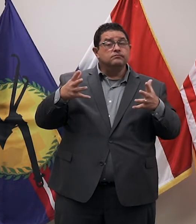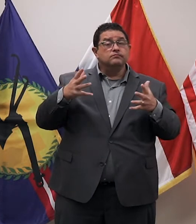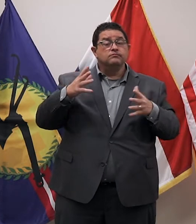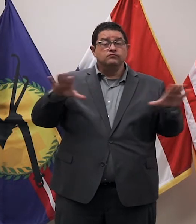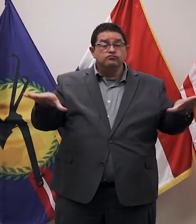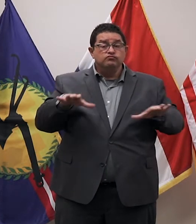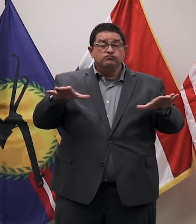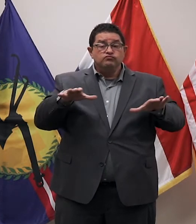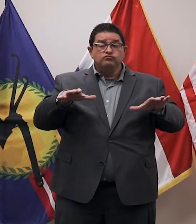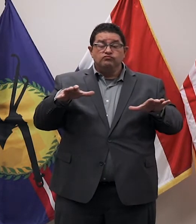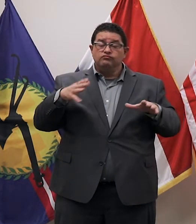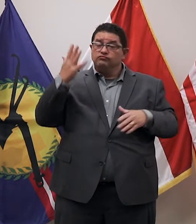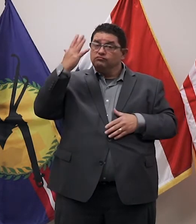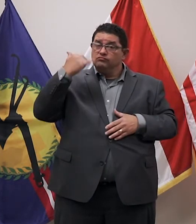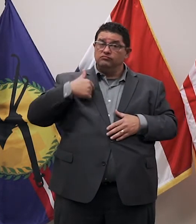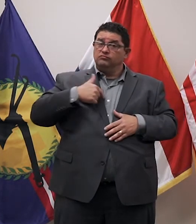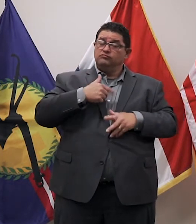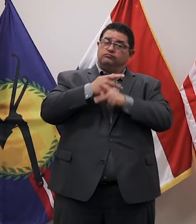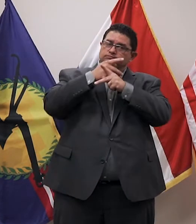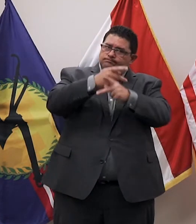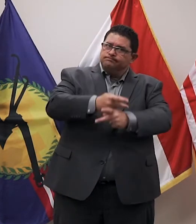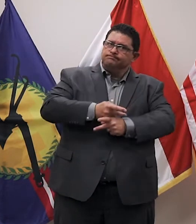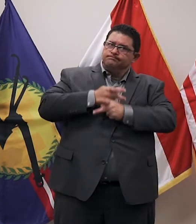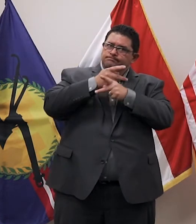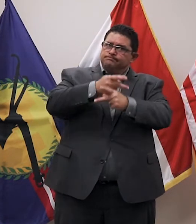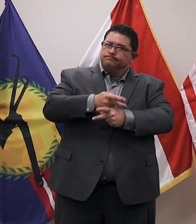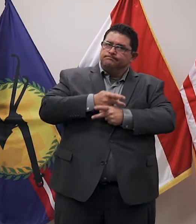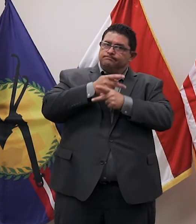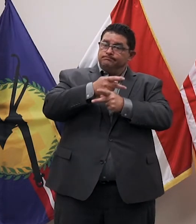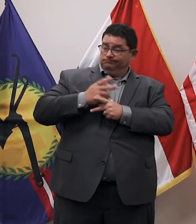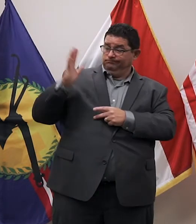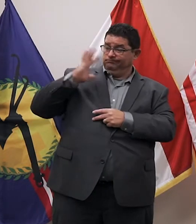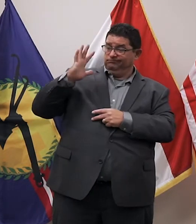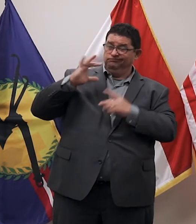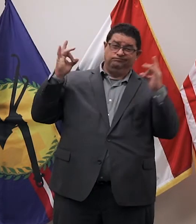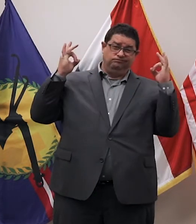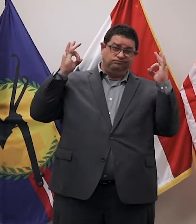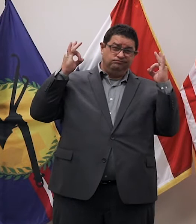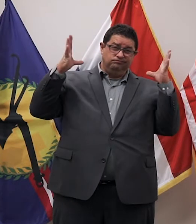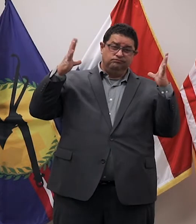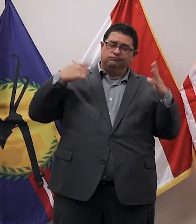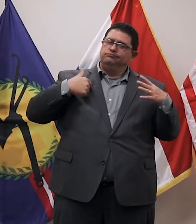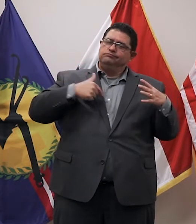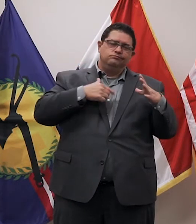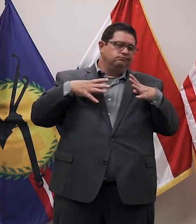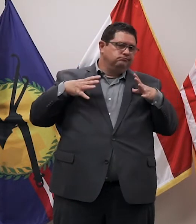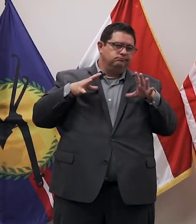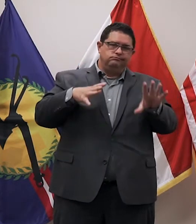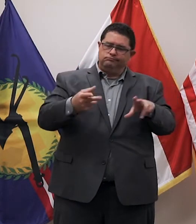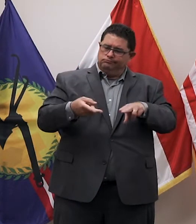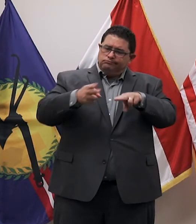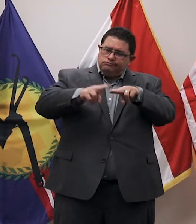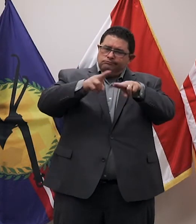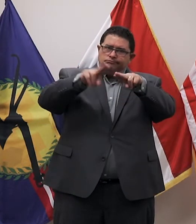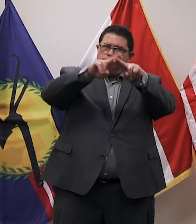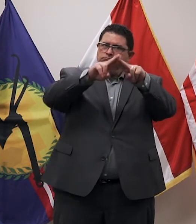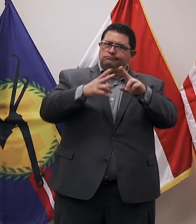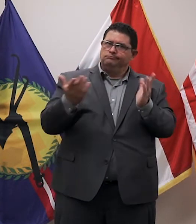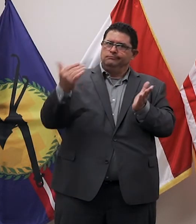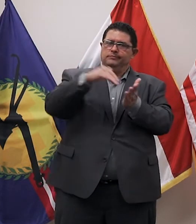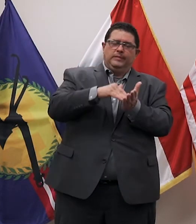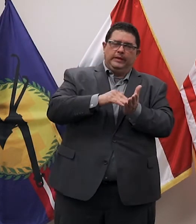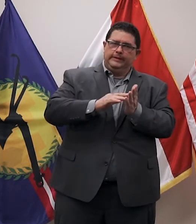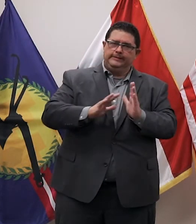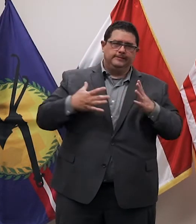out of an abundance of caution. We've seen how bad this virus can get, and we don't want to get anywhere close to that dire situation